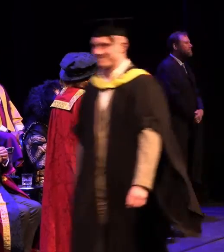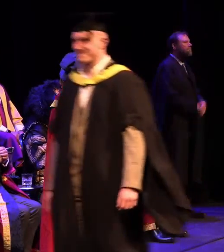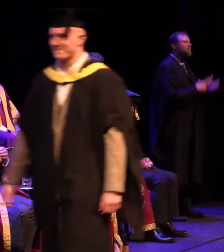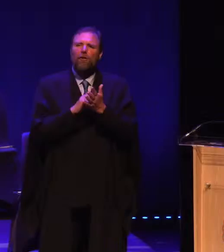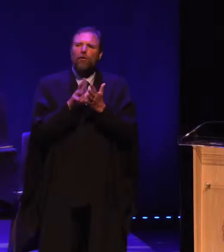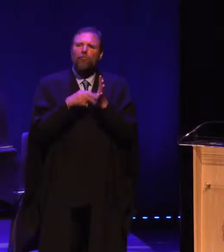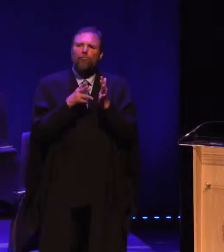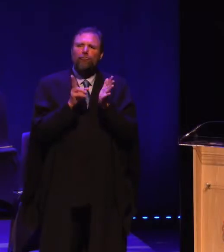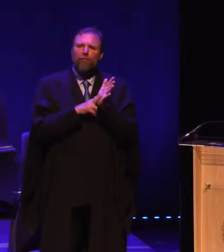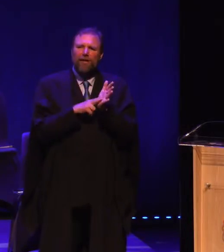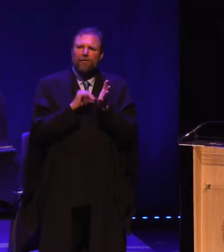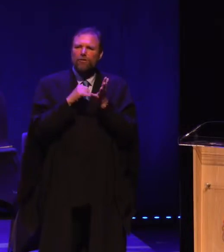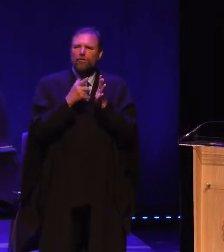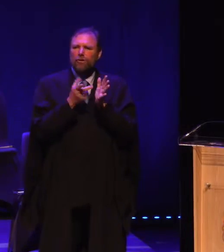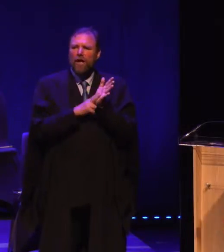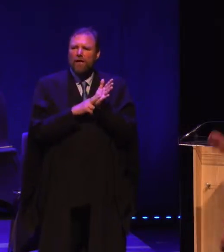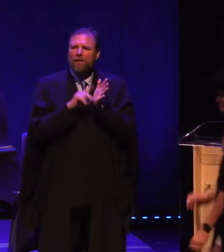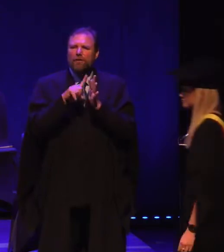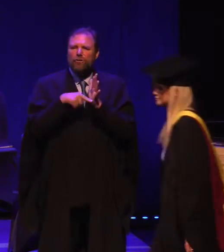Brianan Sean Joseph.